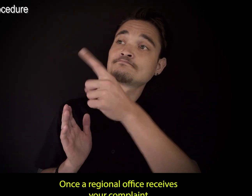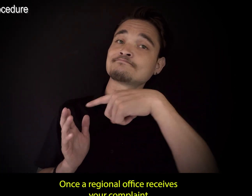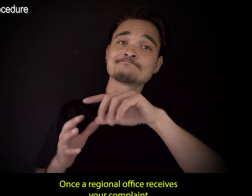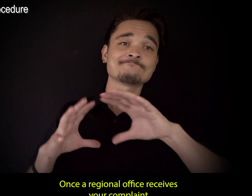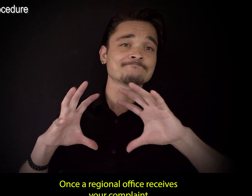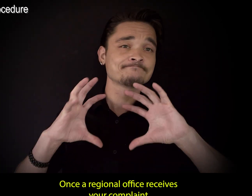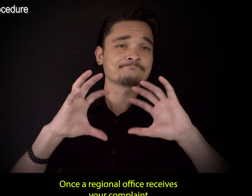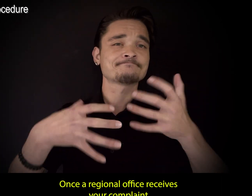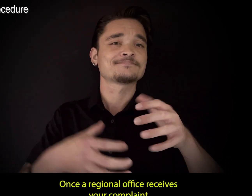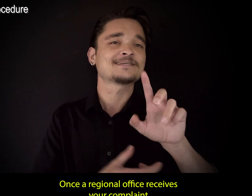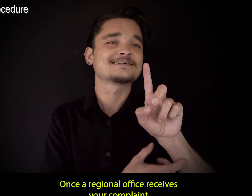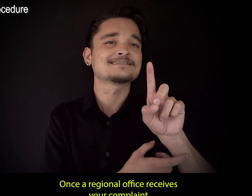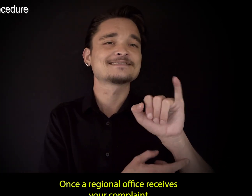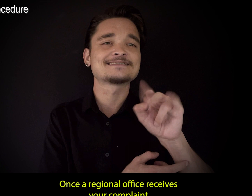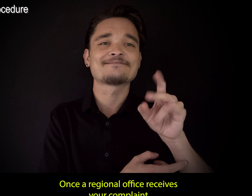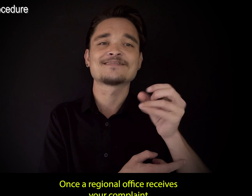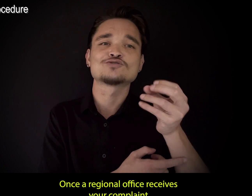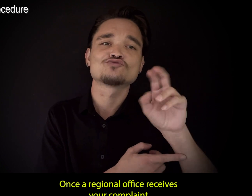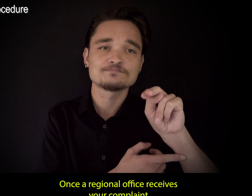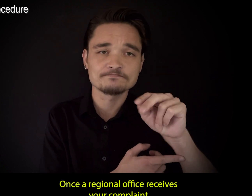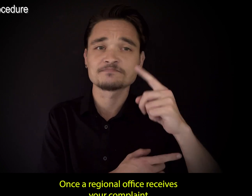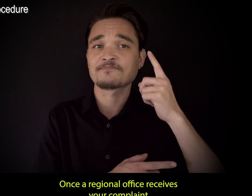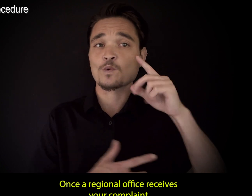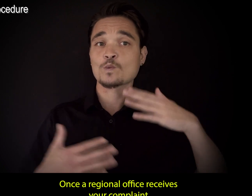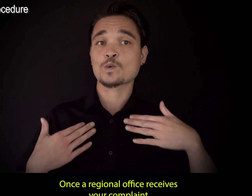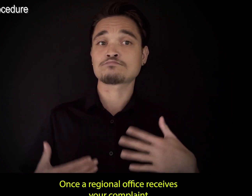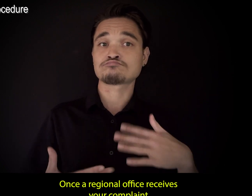Once a regional office receives your complaint,